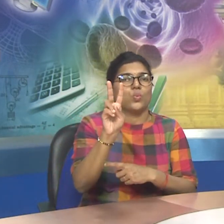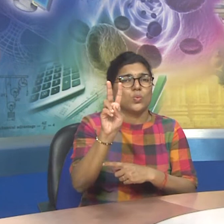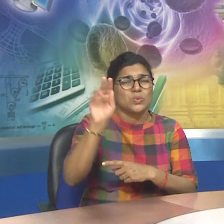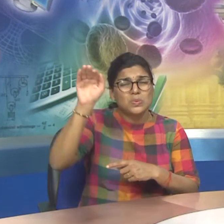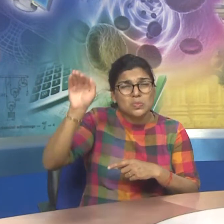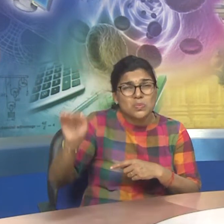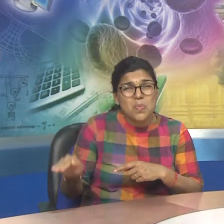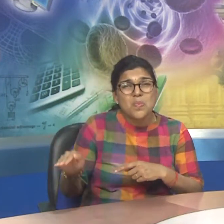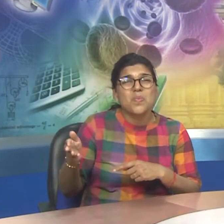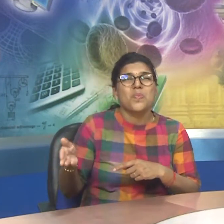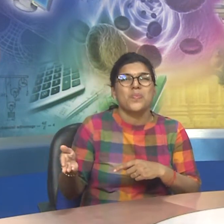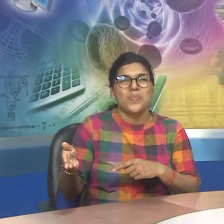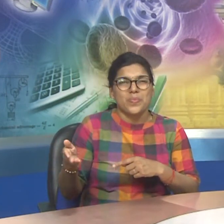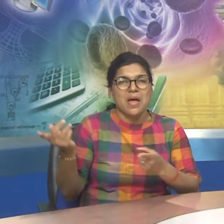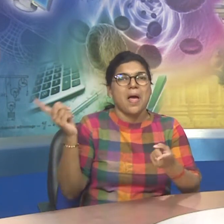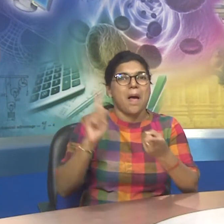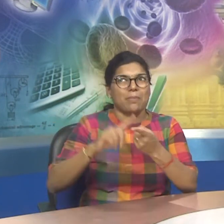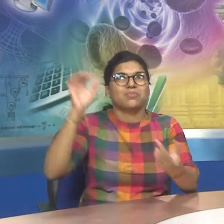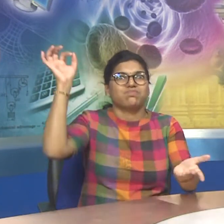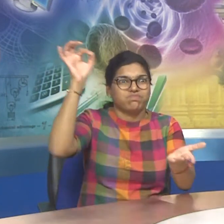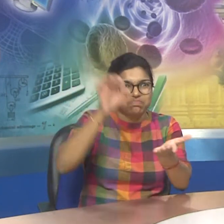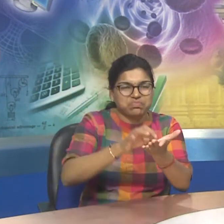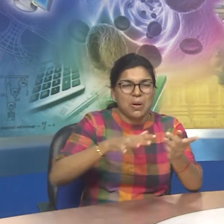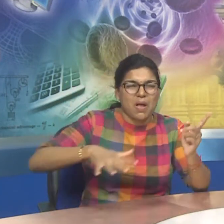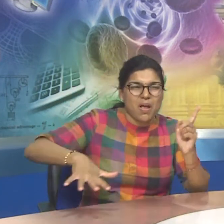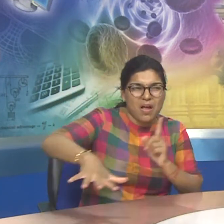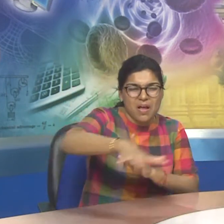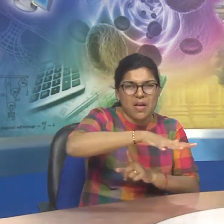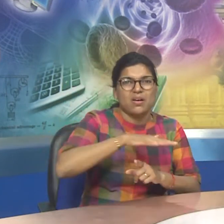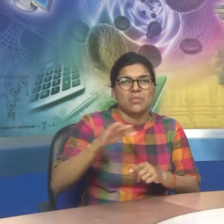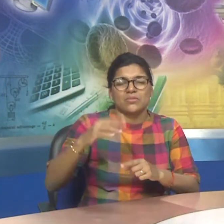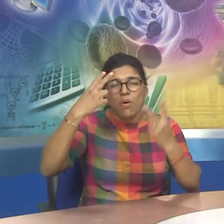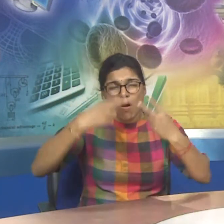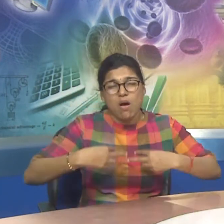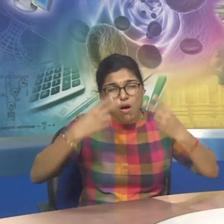who was 2 years old when Hiroshima was bombed.